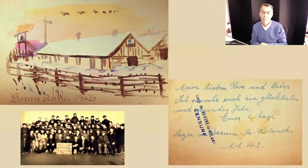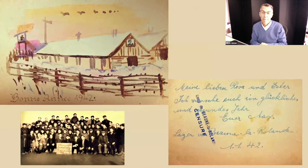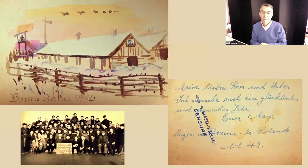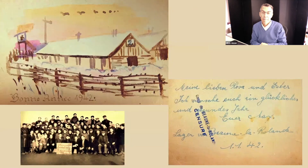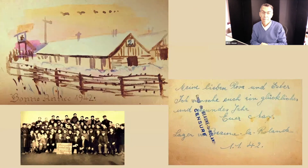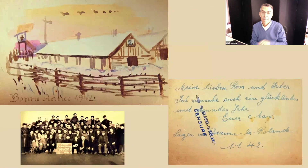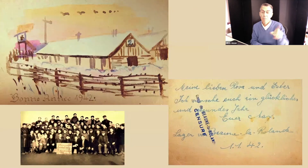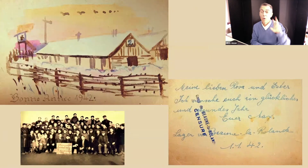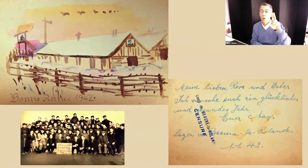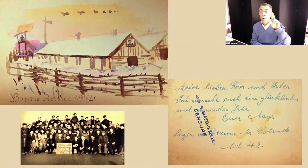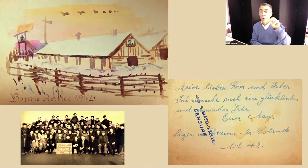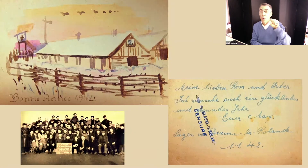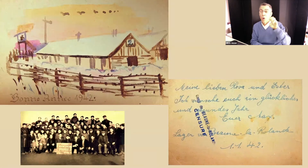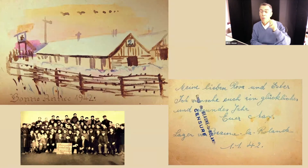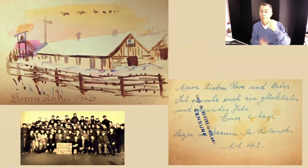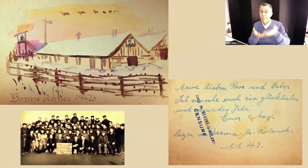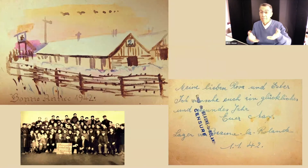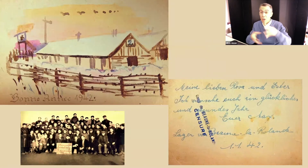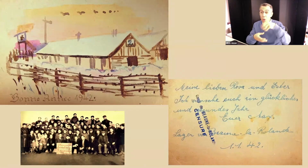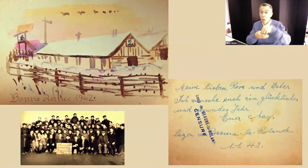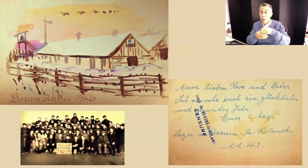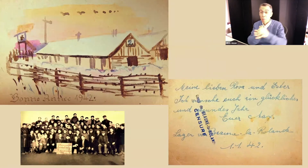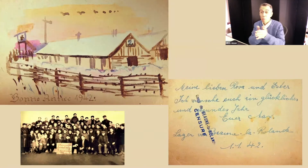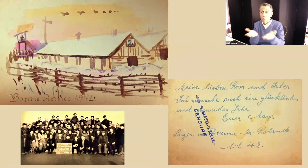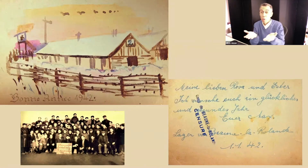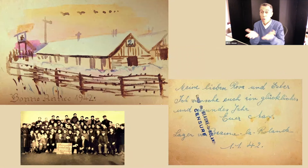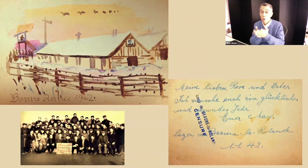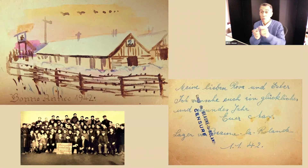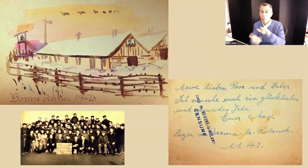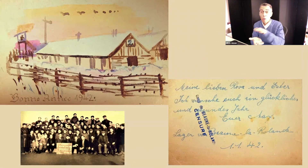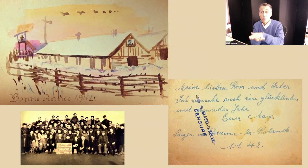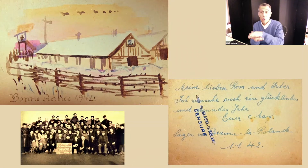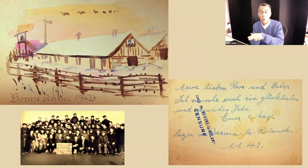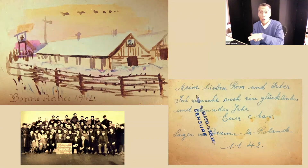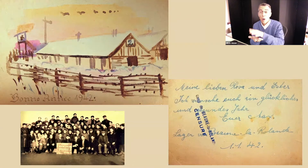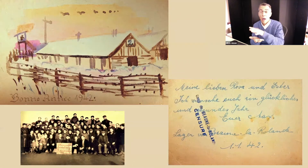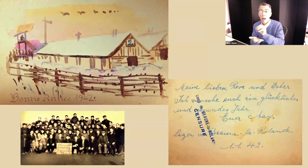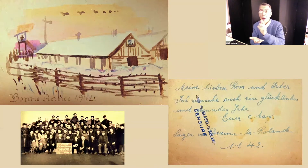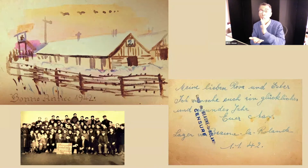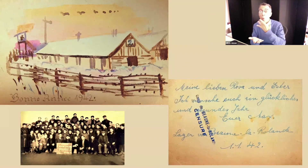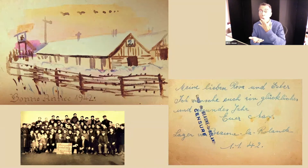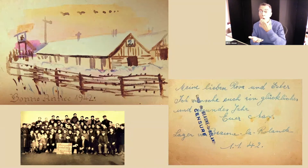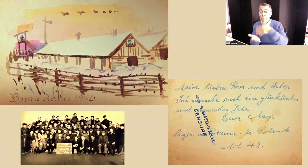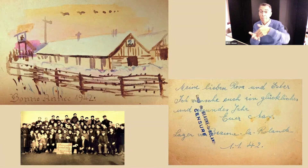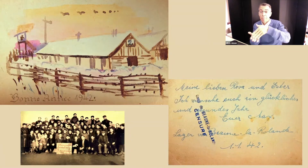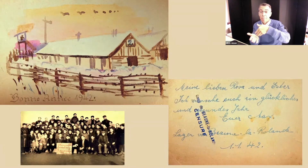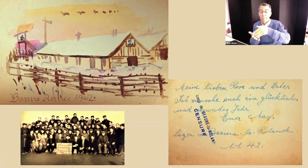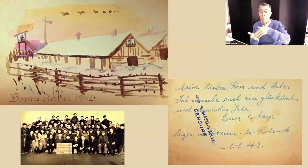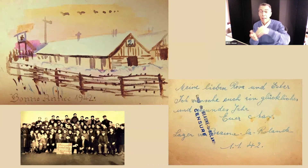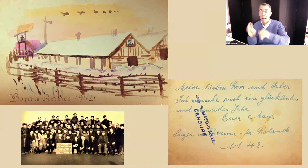Rose's artifacts included a brochure from the school and the watercolor greeting that Max sent her from the French